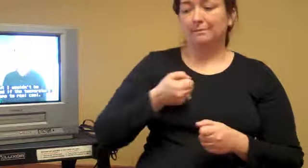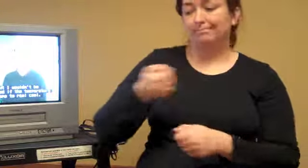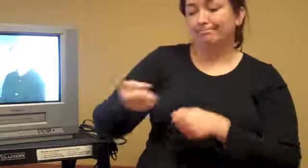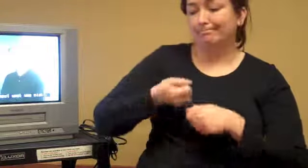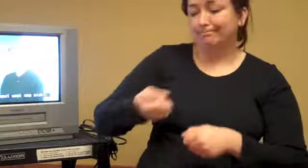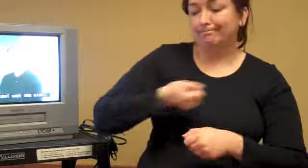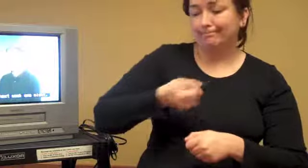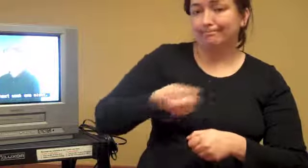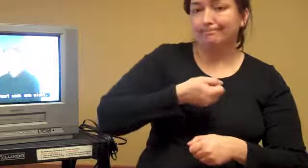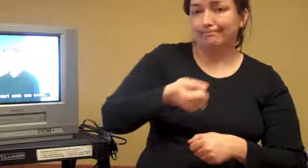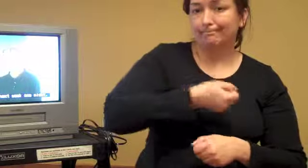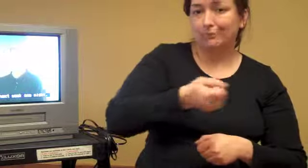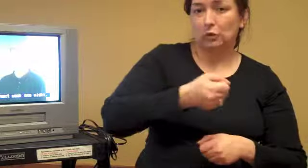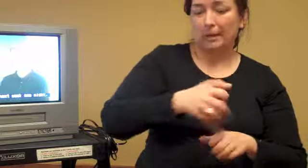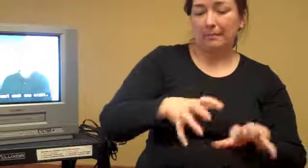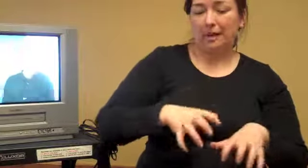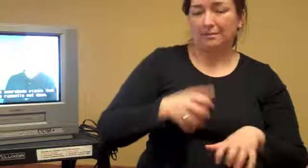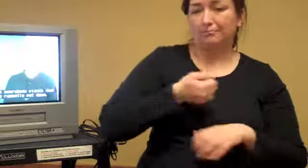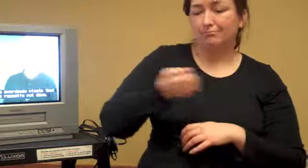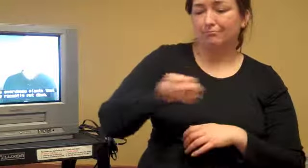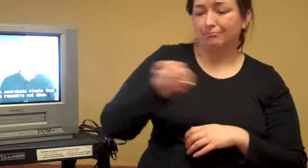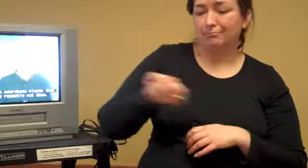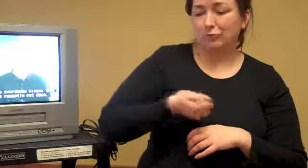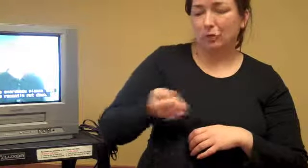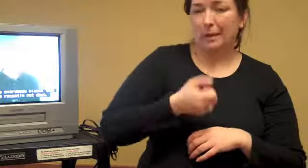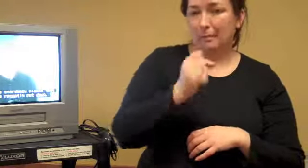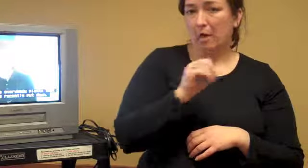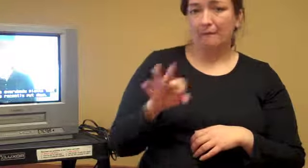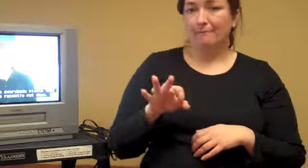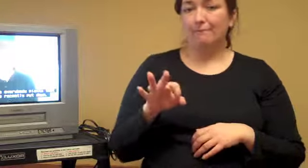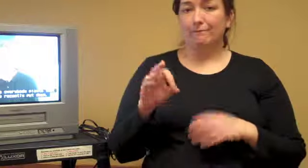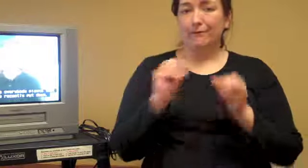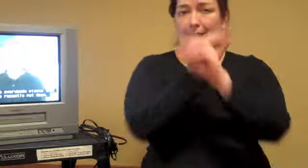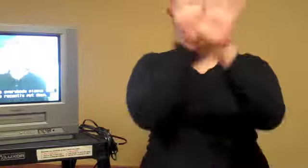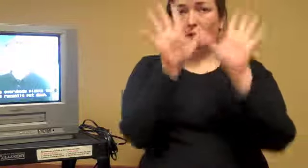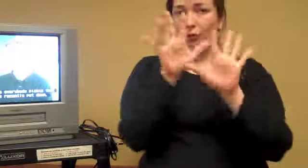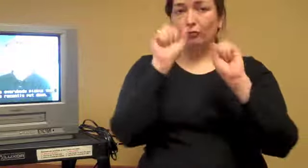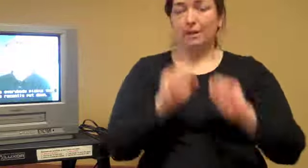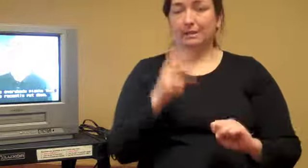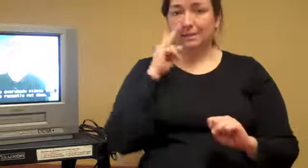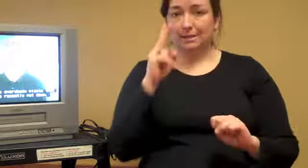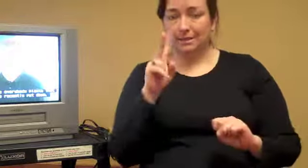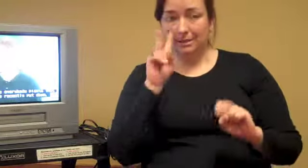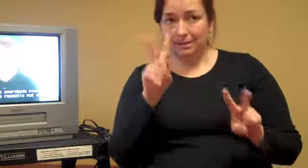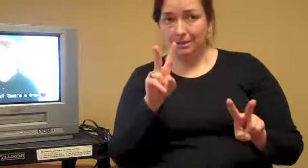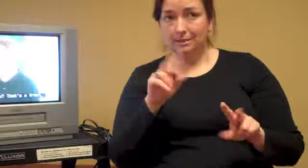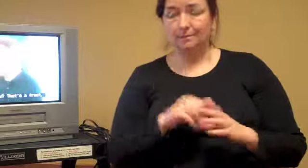real cool. Maybe next week, one night, and kills everybody's plants that they've recently put down.